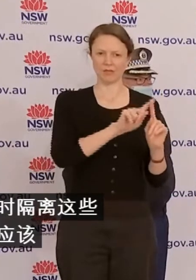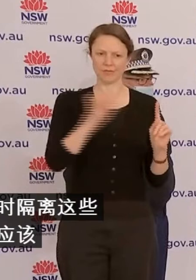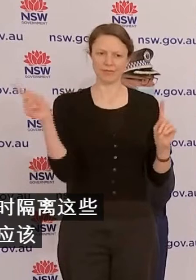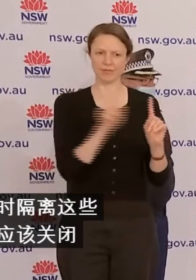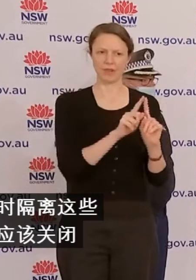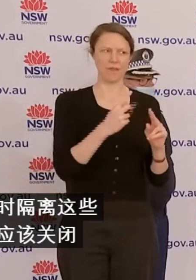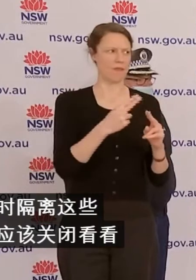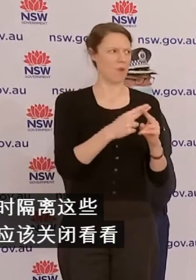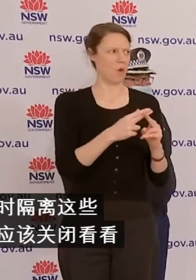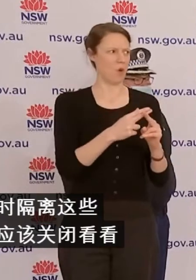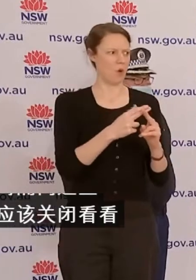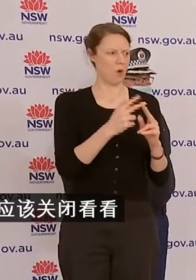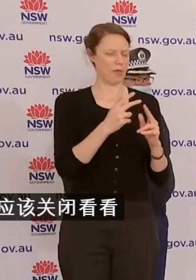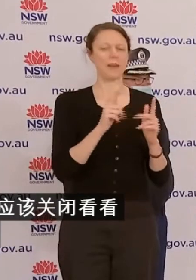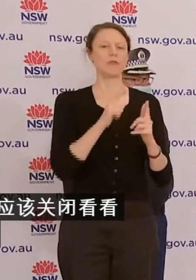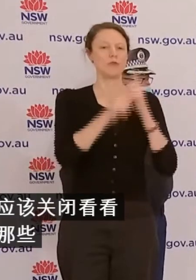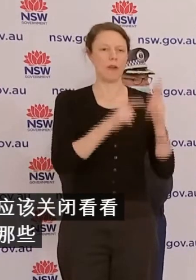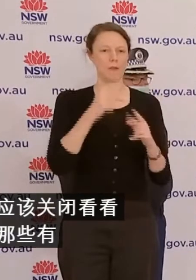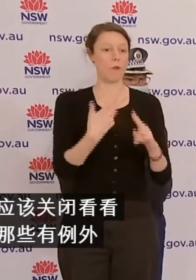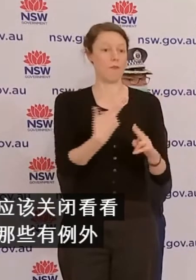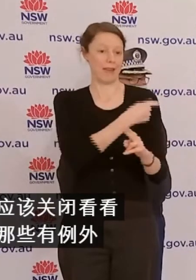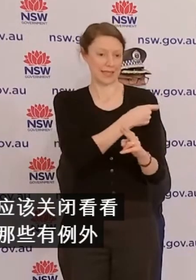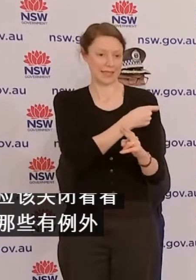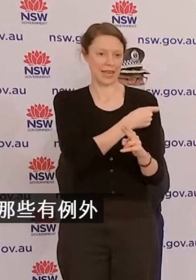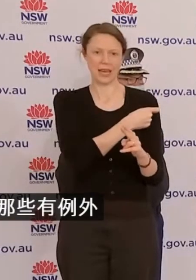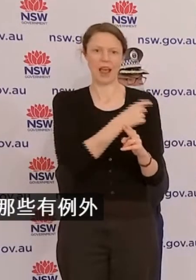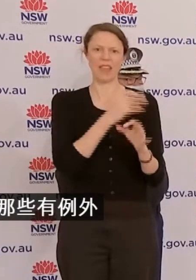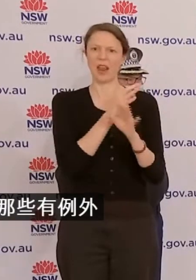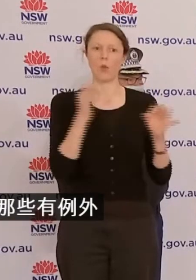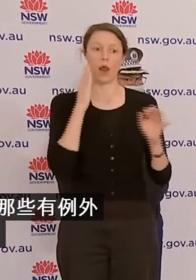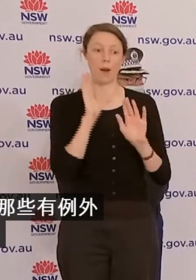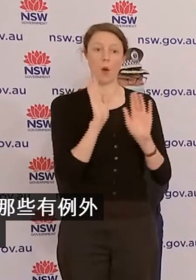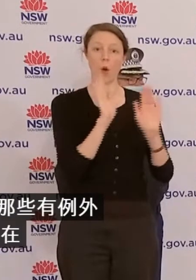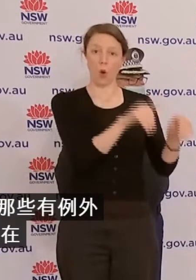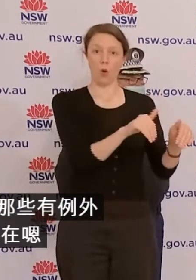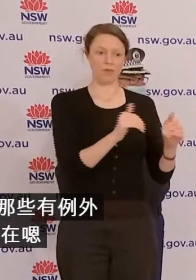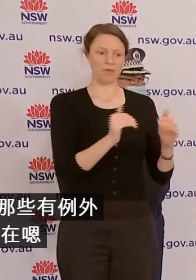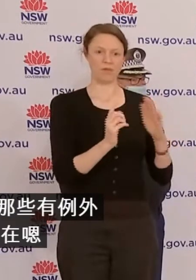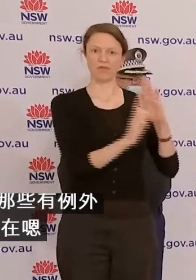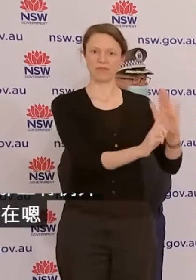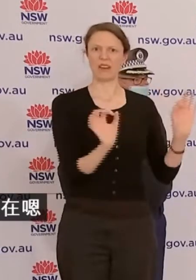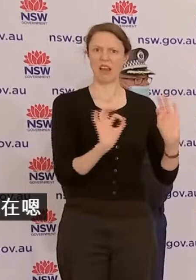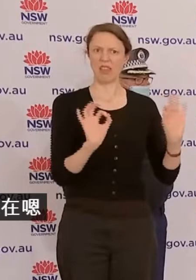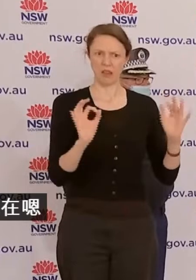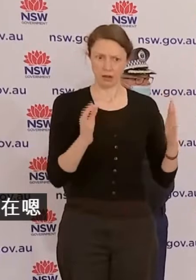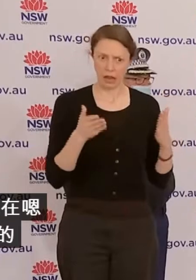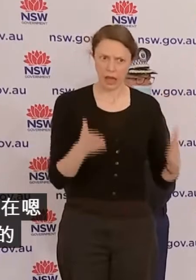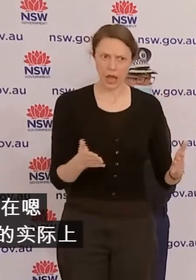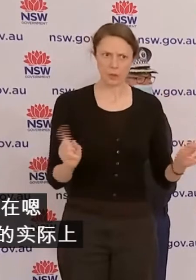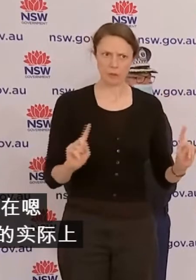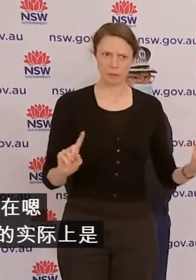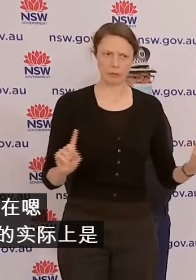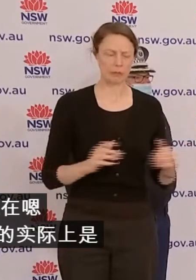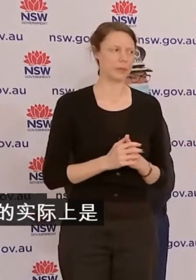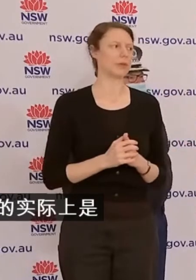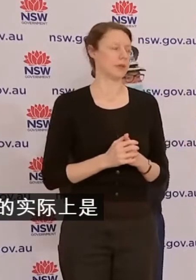be closing? Look, I think that there has been an exception for people that, for instance, live in... the intent of the exemption